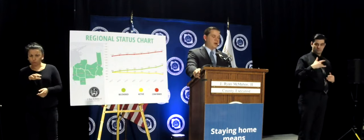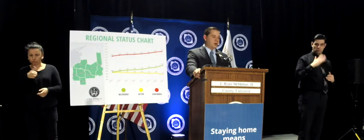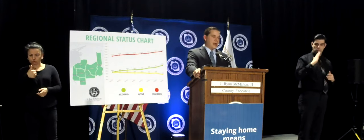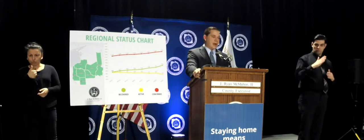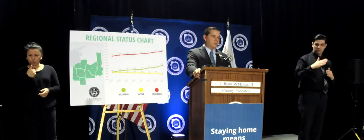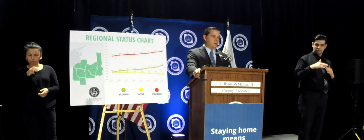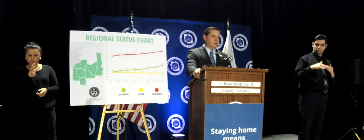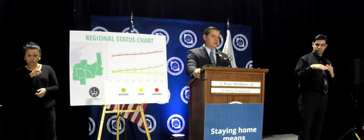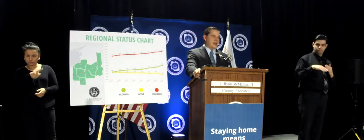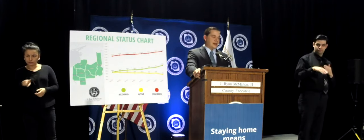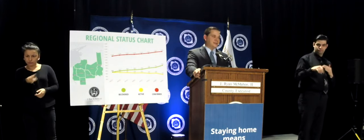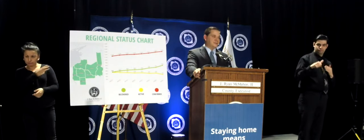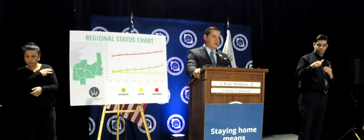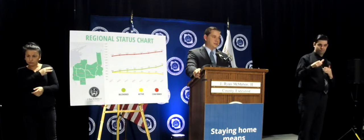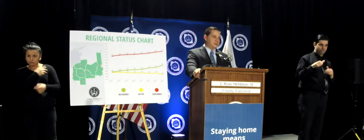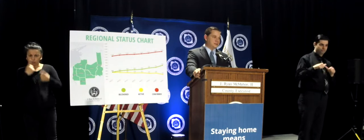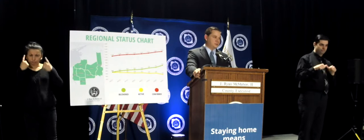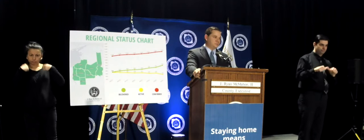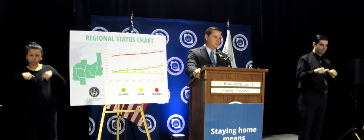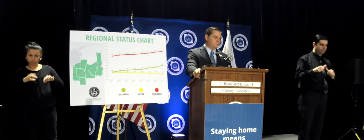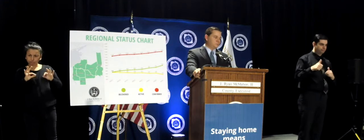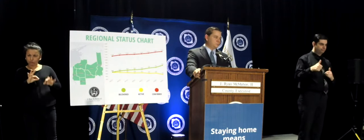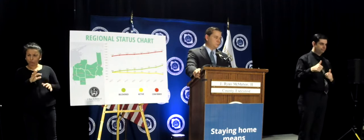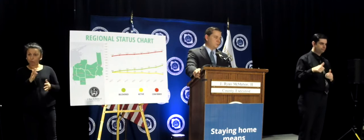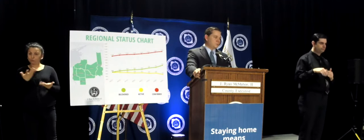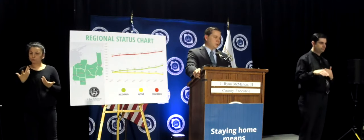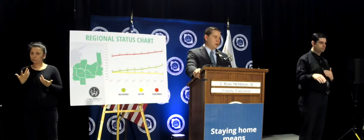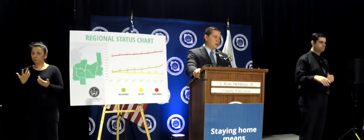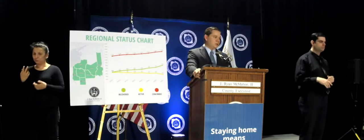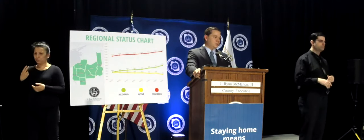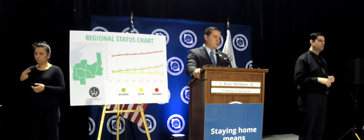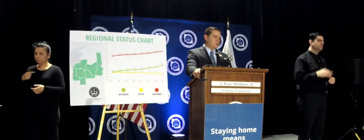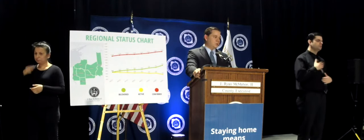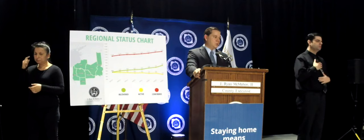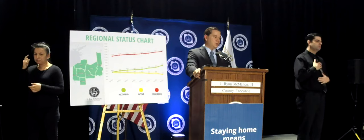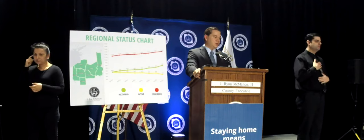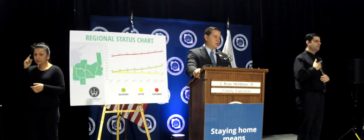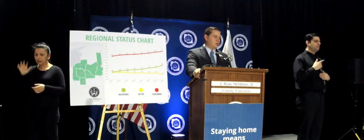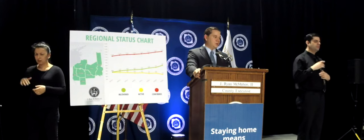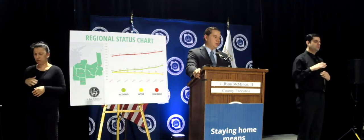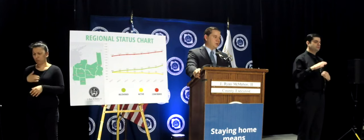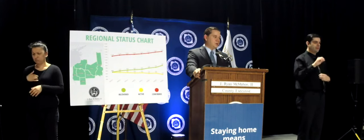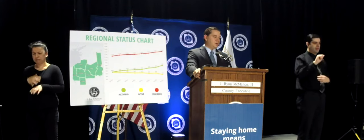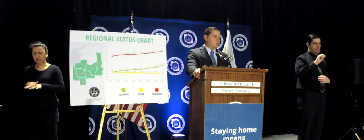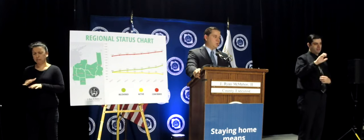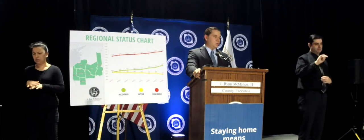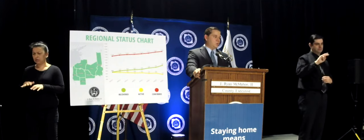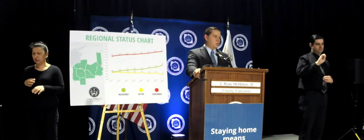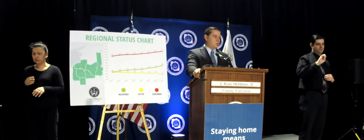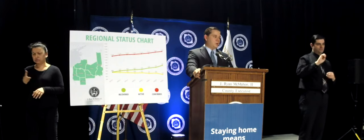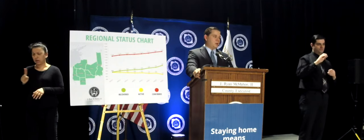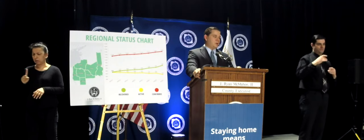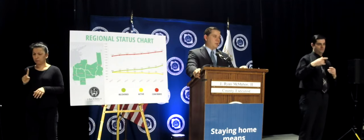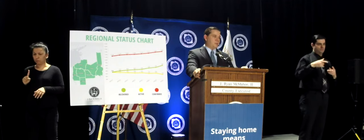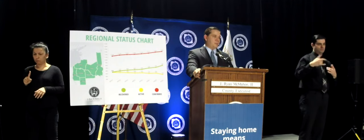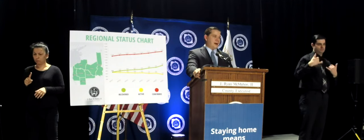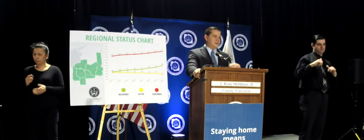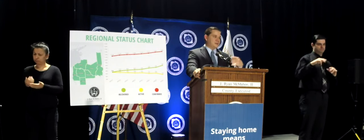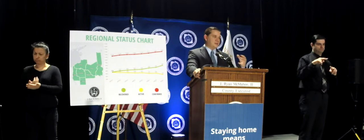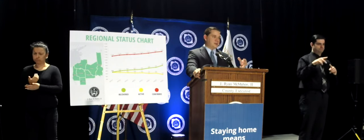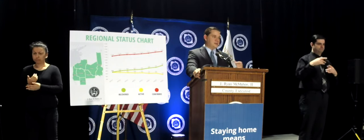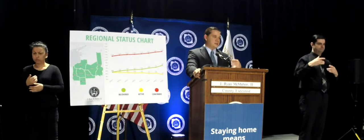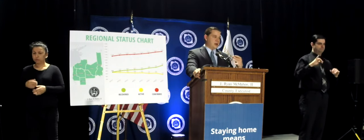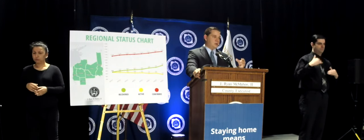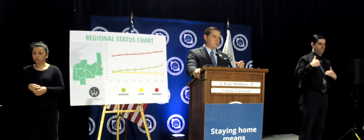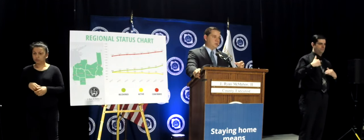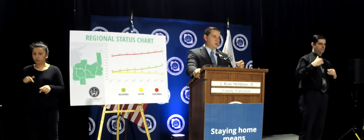I'm very happy with the active cases, and with we're coming up with